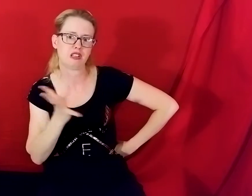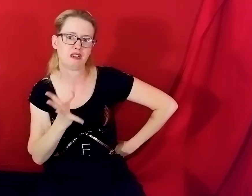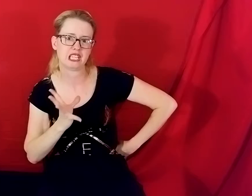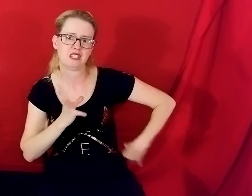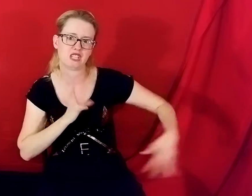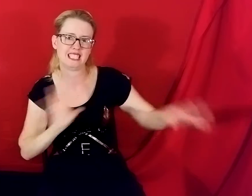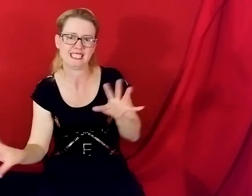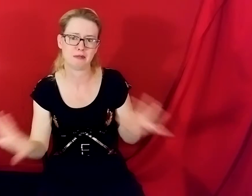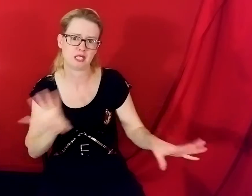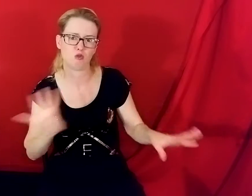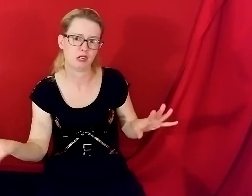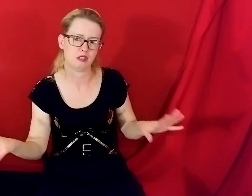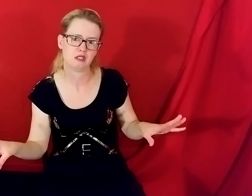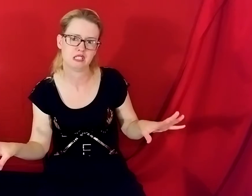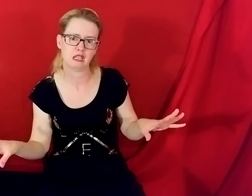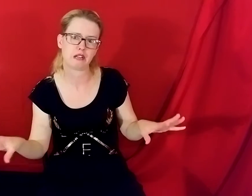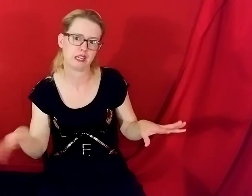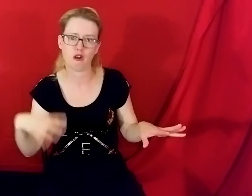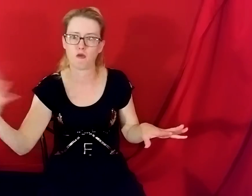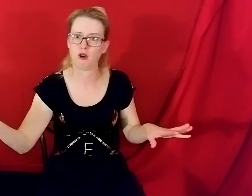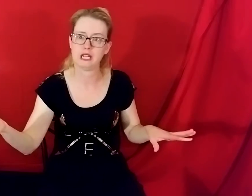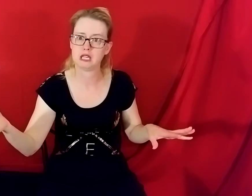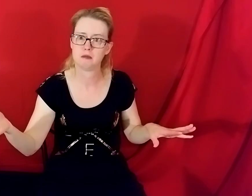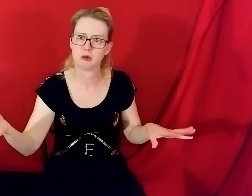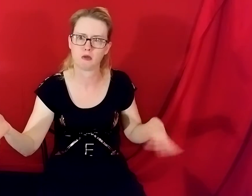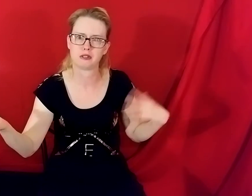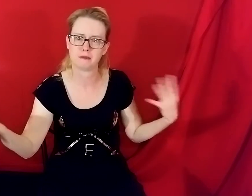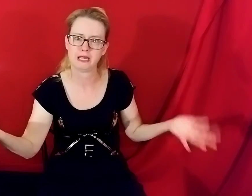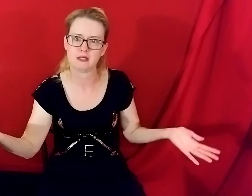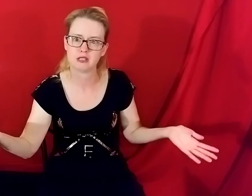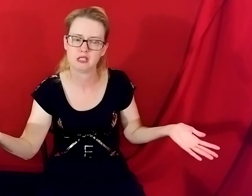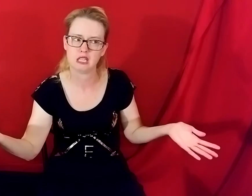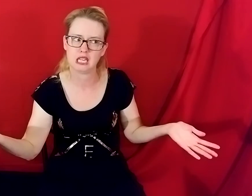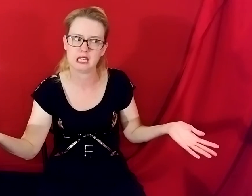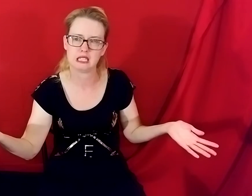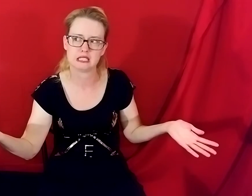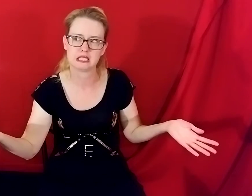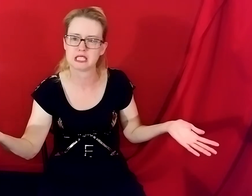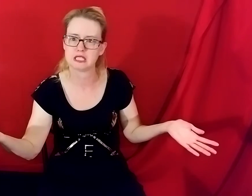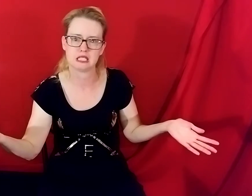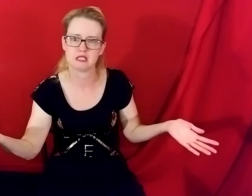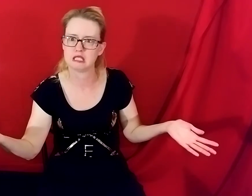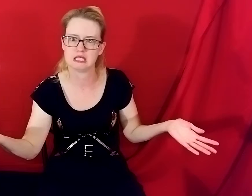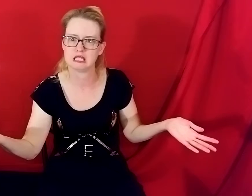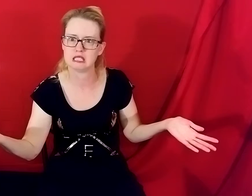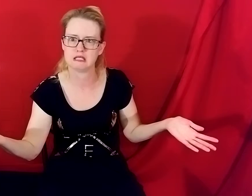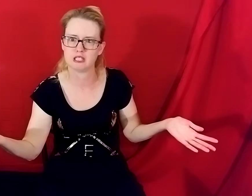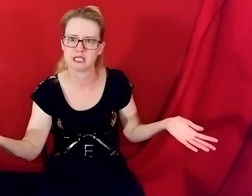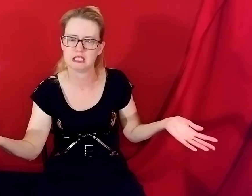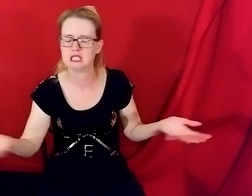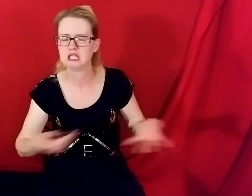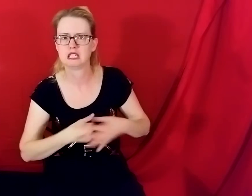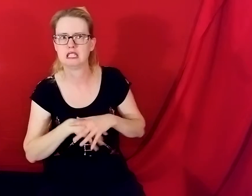getting this idea about the runner you know okay they're all running but where's the maze uh i didn't get that i i really you know everyone